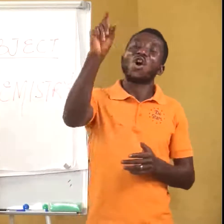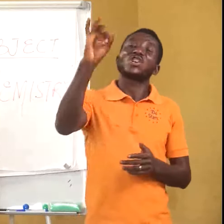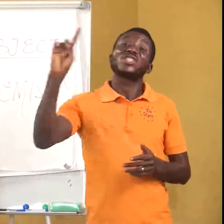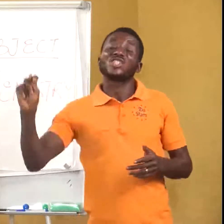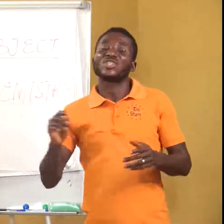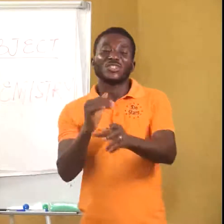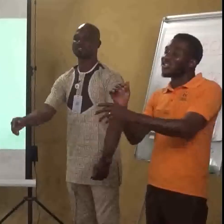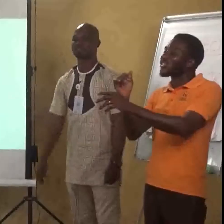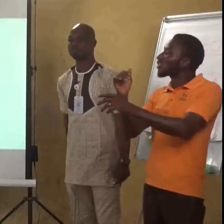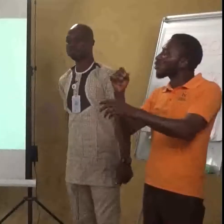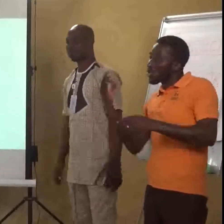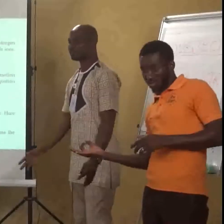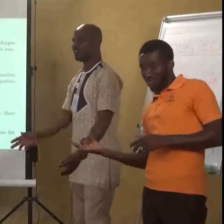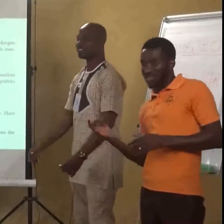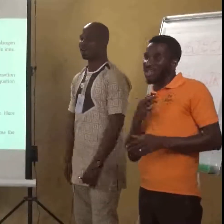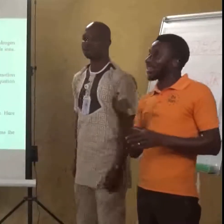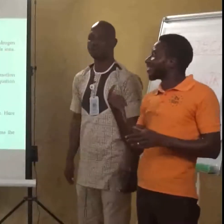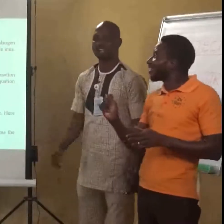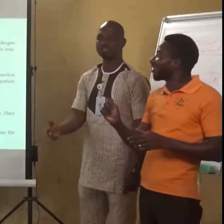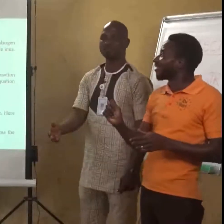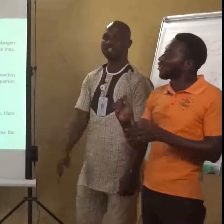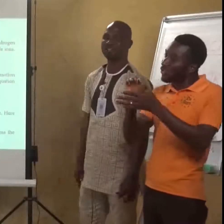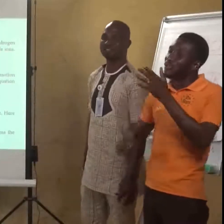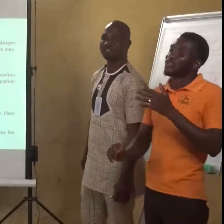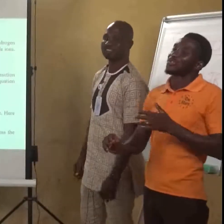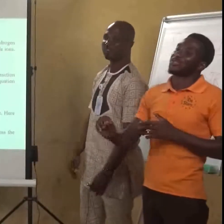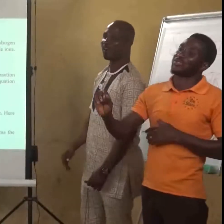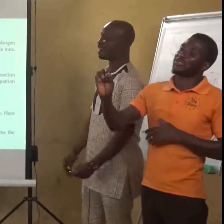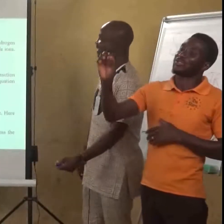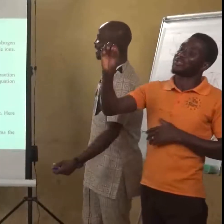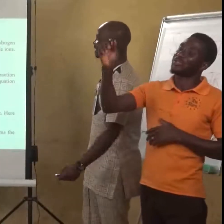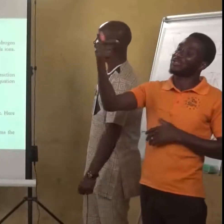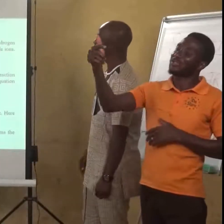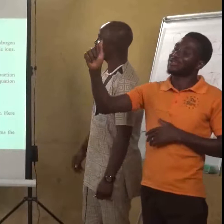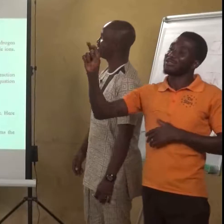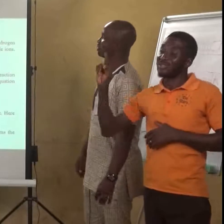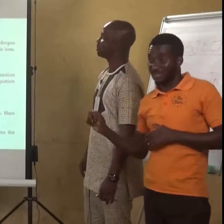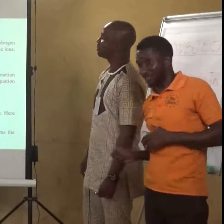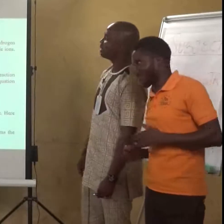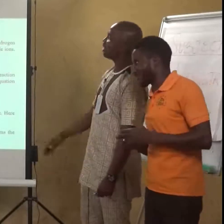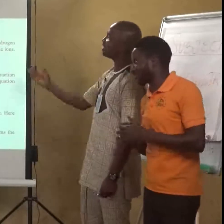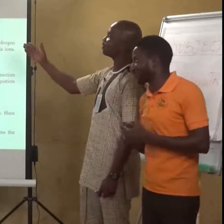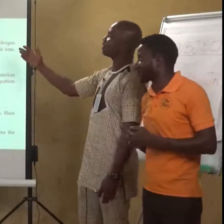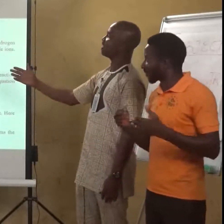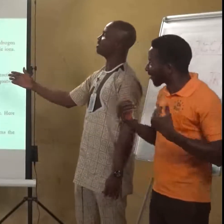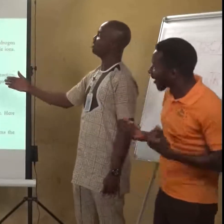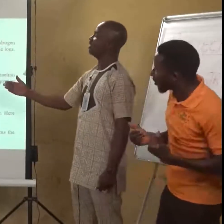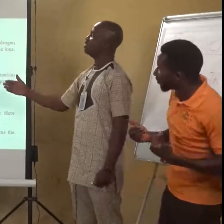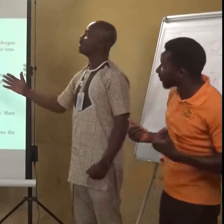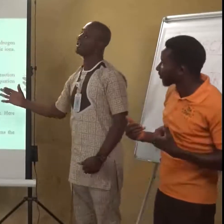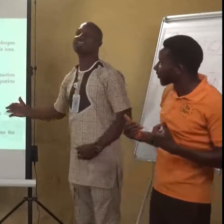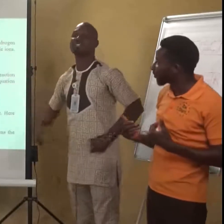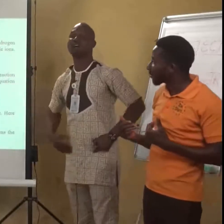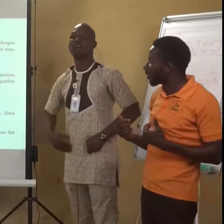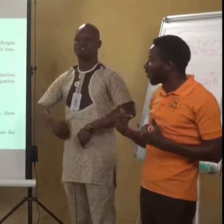is the electron. My students, I hope you are catching fun and enjoying yourself while we are interacting in chemistry. Now, these processes, you